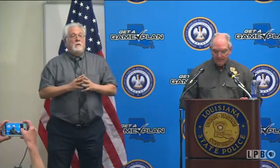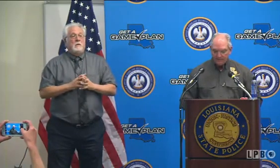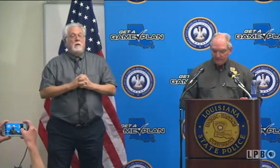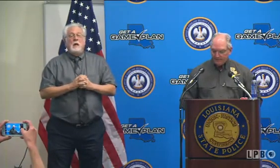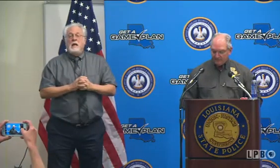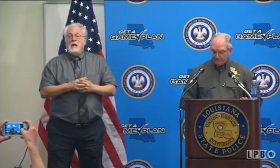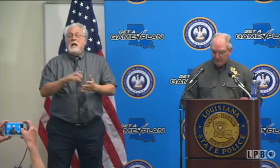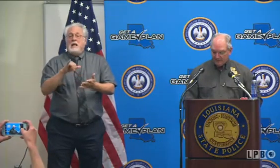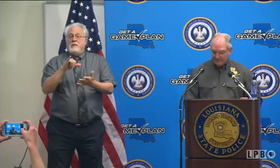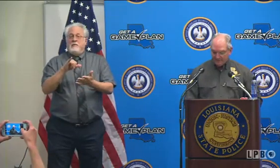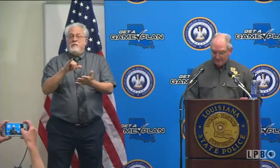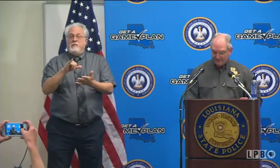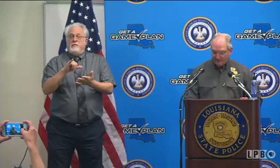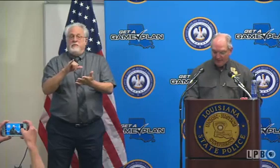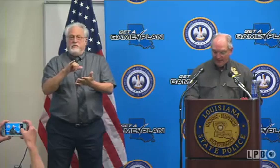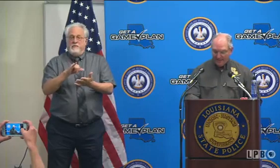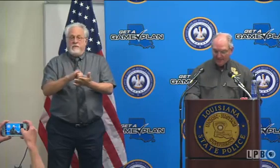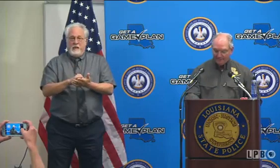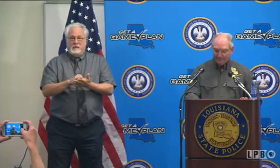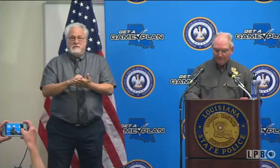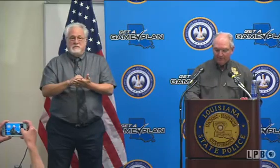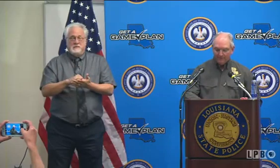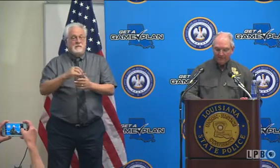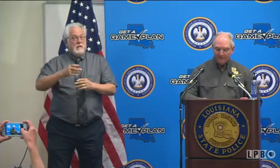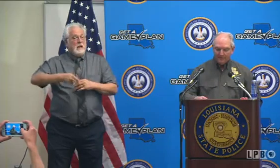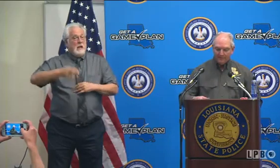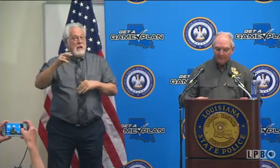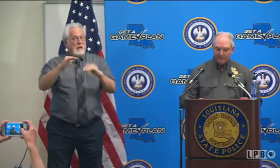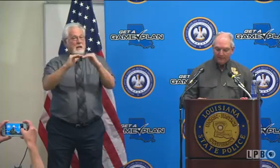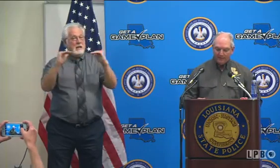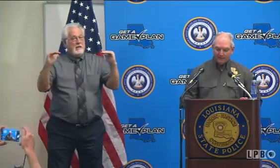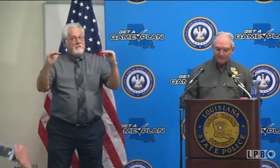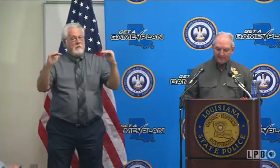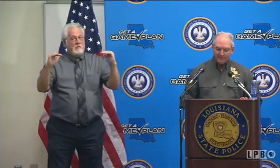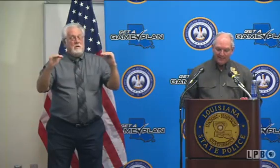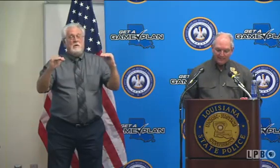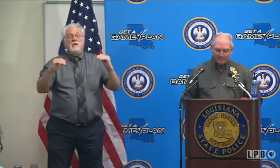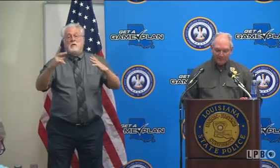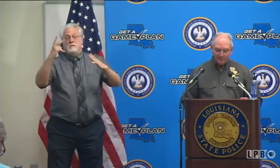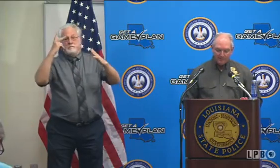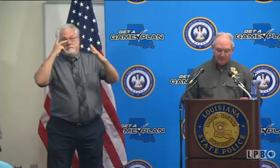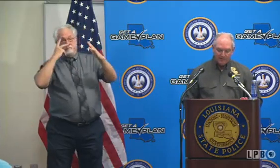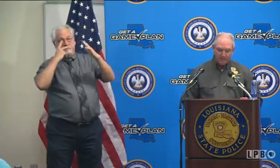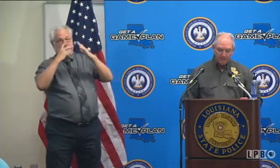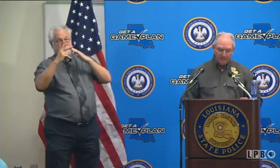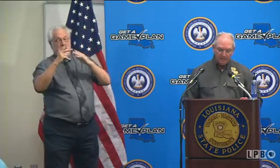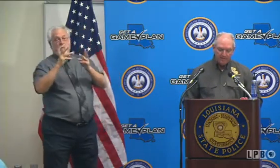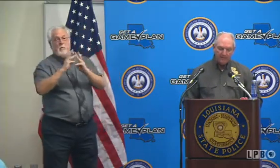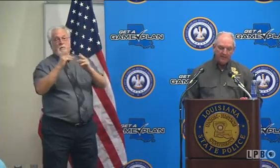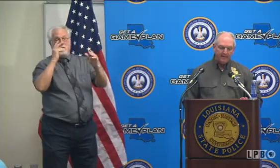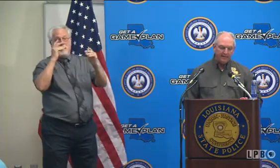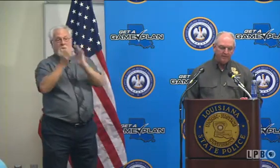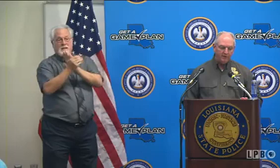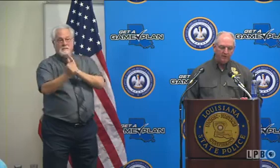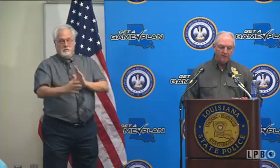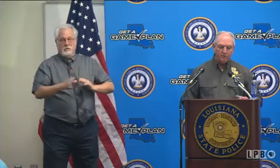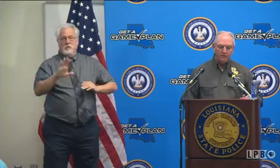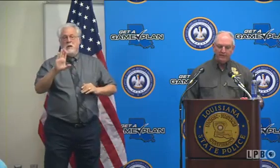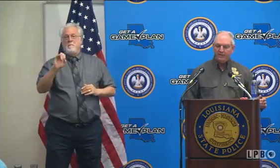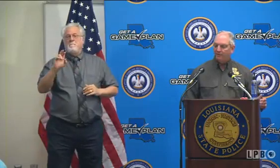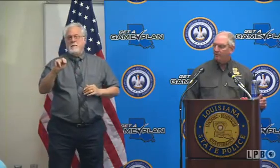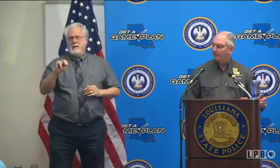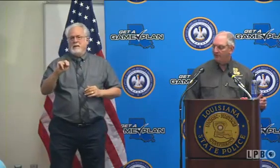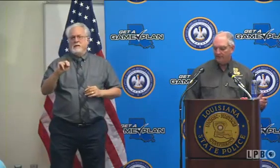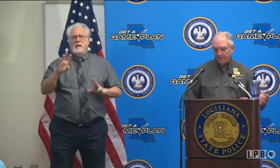You know, that's the very high level. The meteorological expert is going to come up, Ben, and give you a